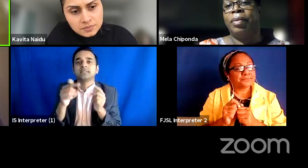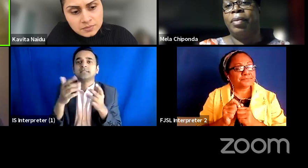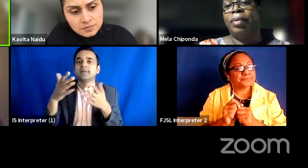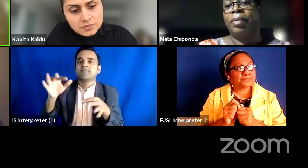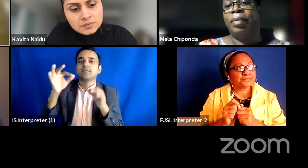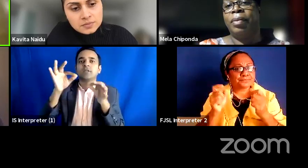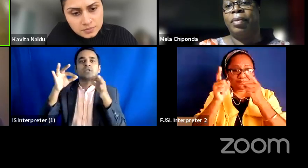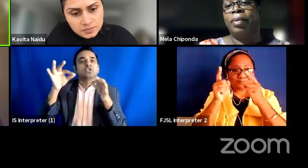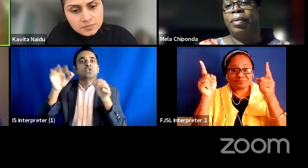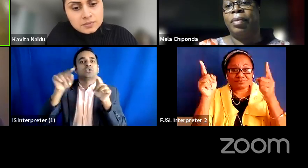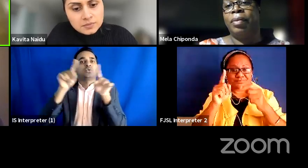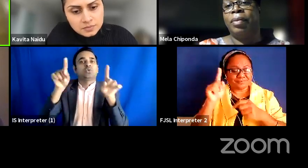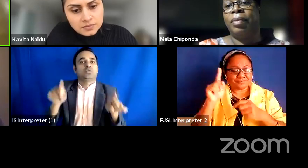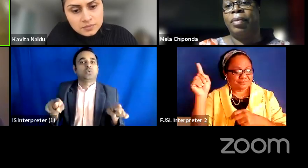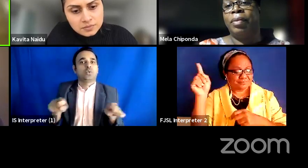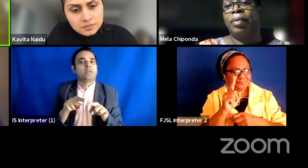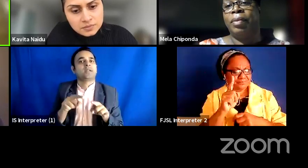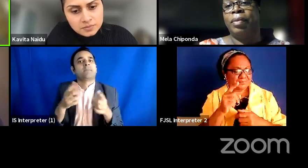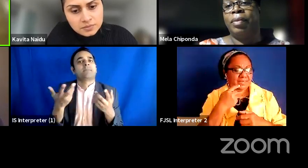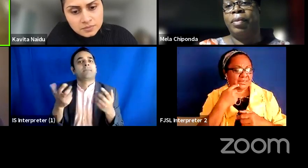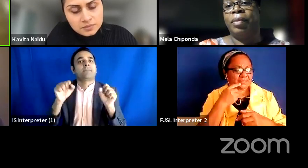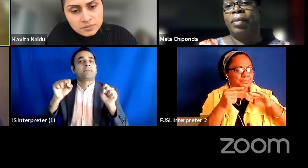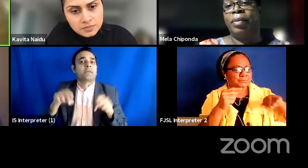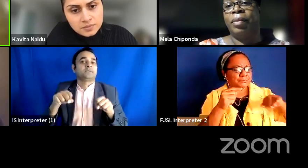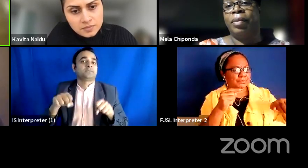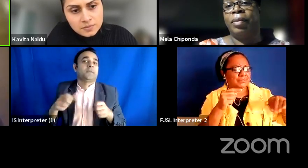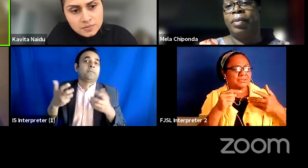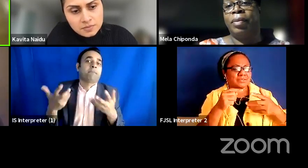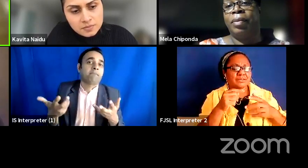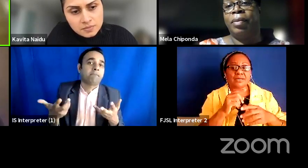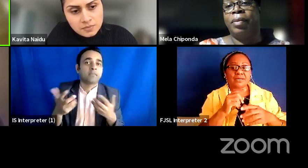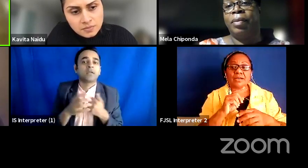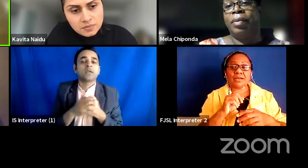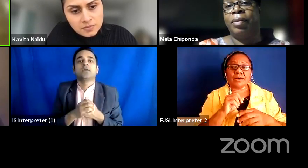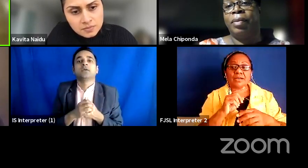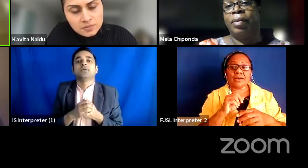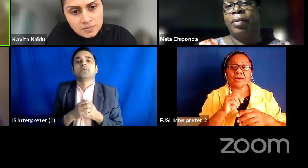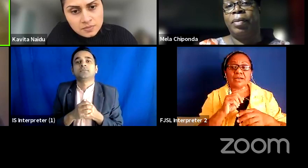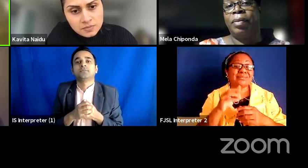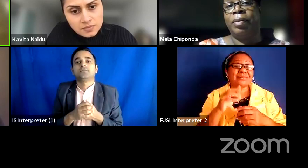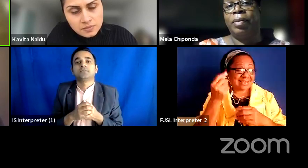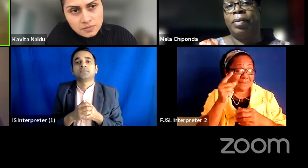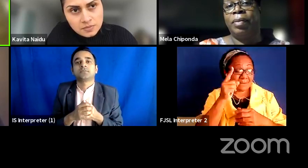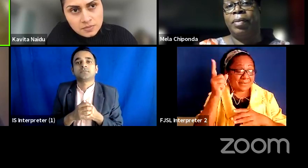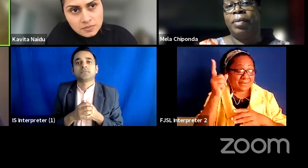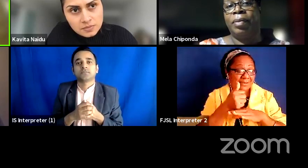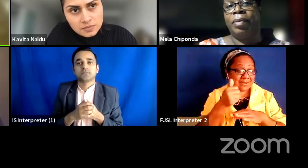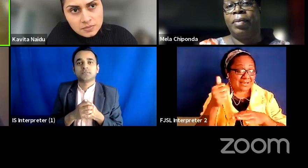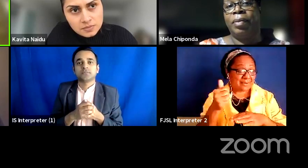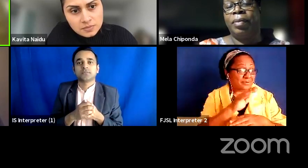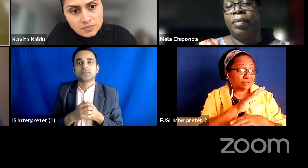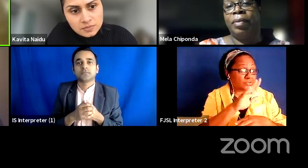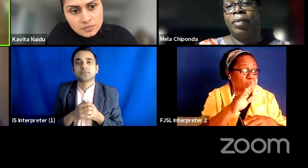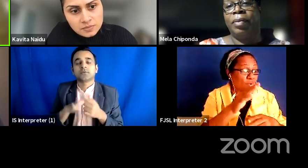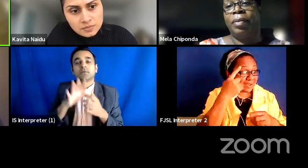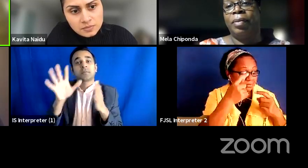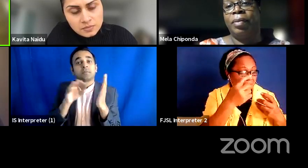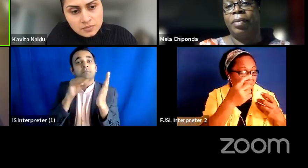osmosis that governments have just kind of absorbed these solutions, right? And so I was just wondering whether